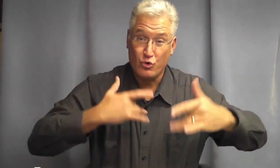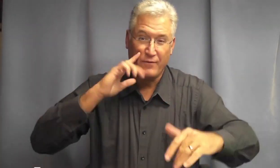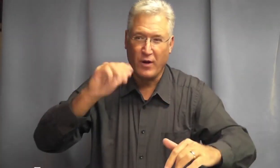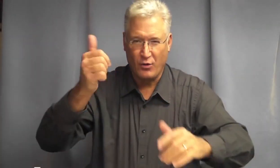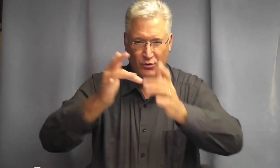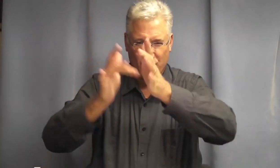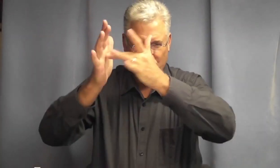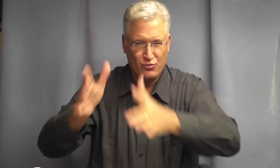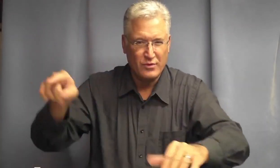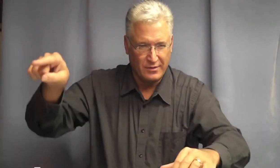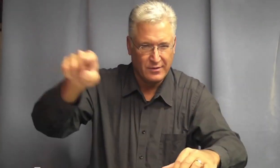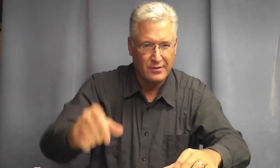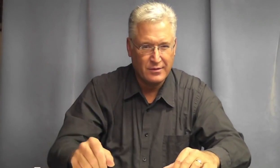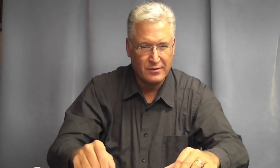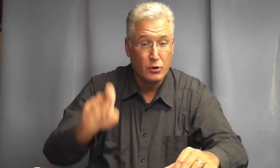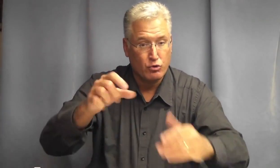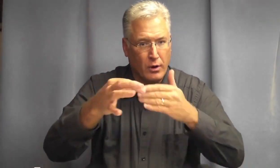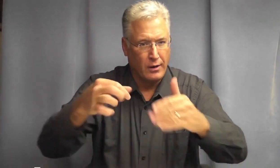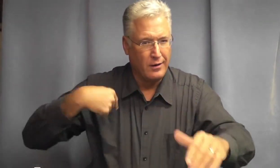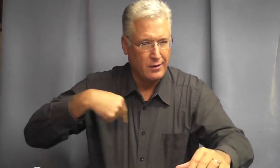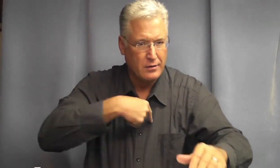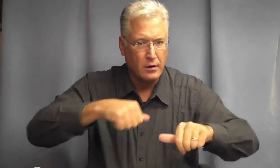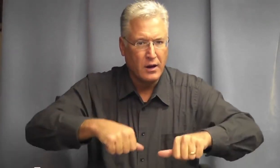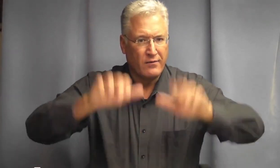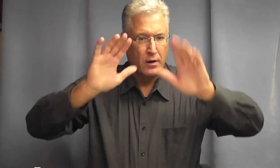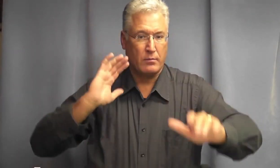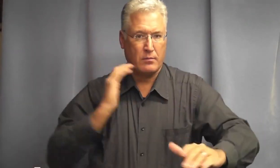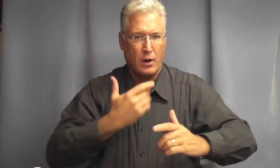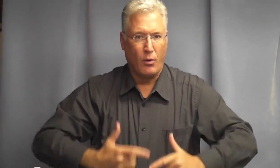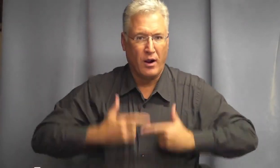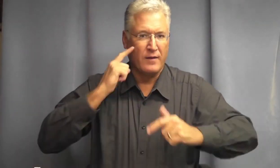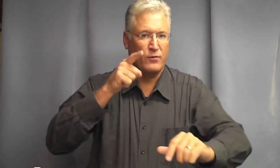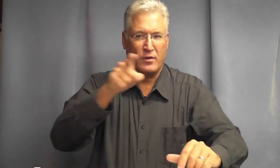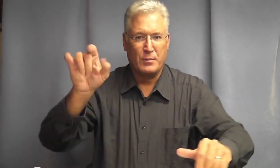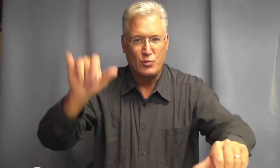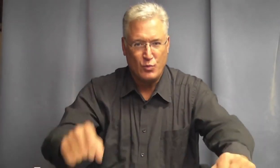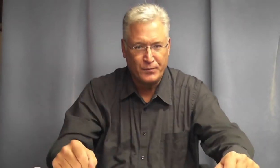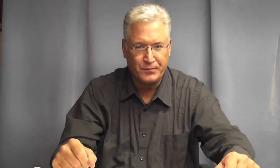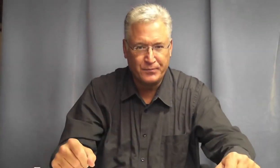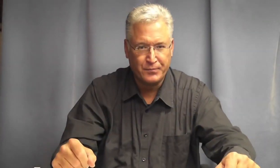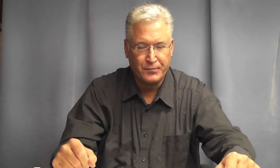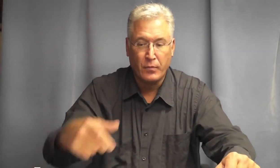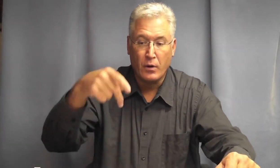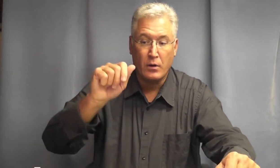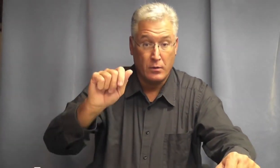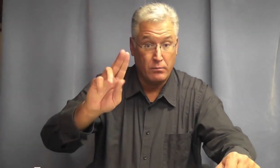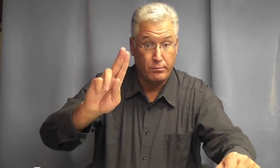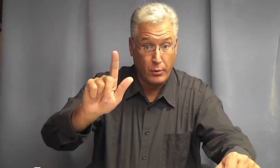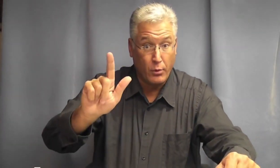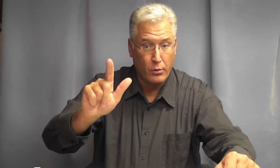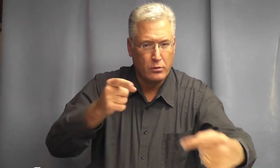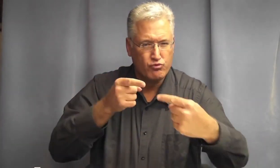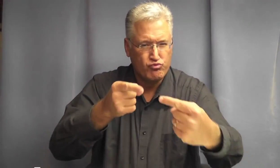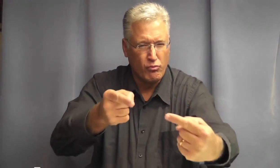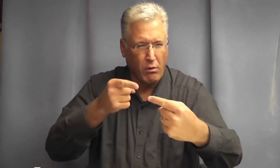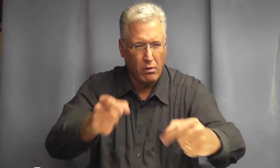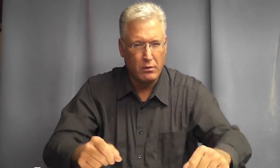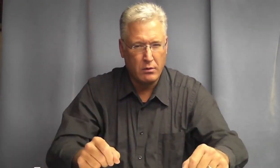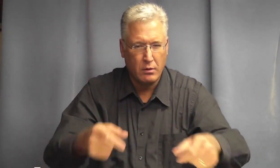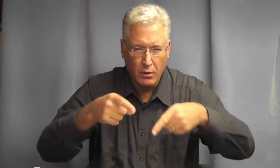it all up. He was concerned about the believers there. And he's leading us too to be ready to sacrifice our life.